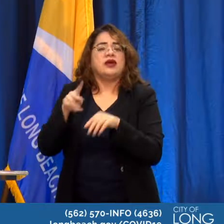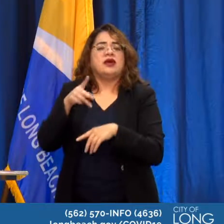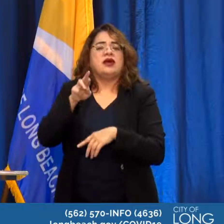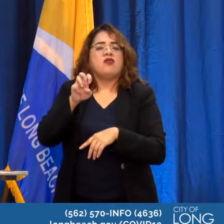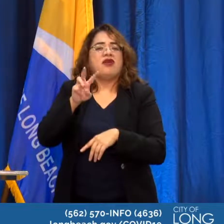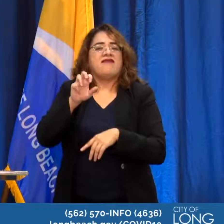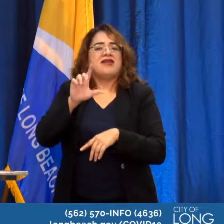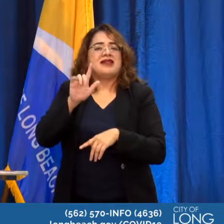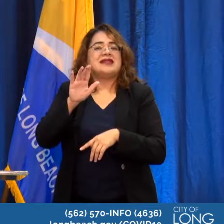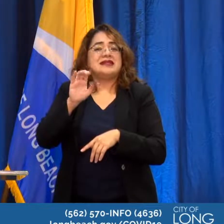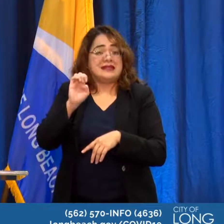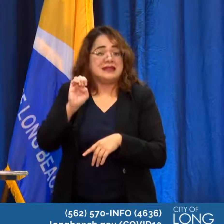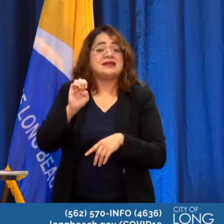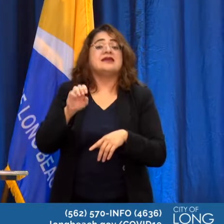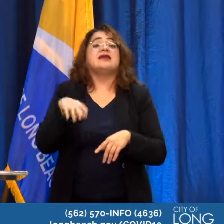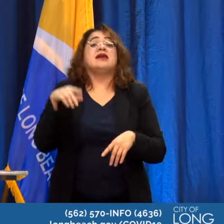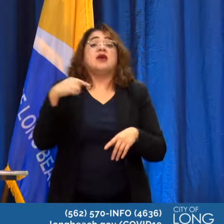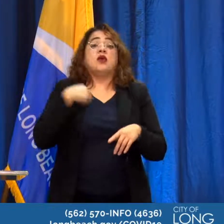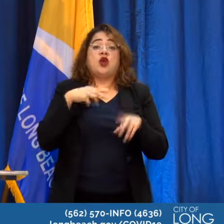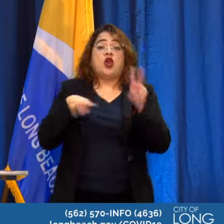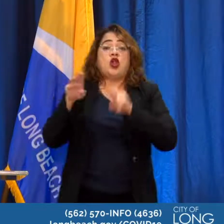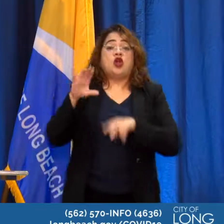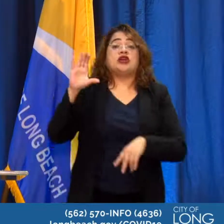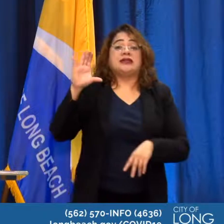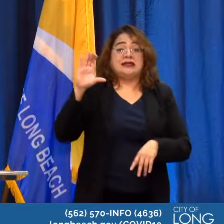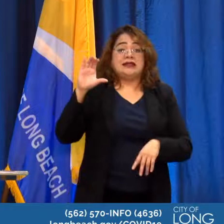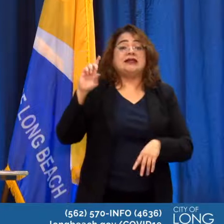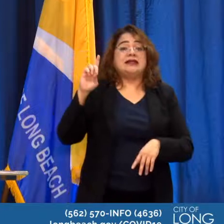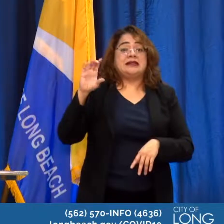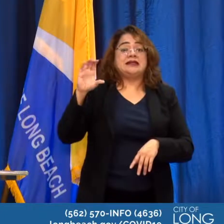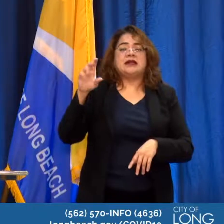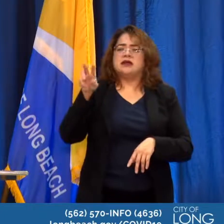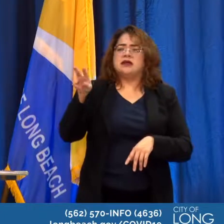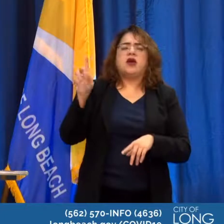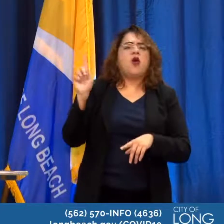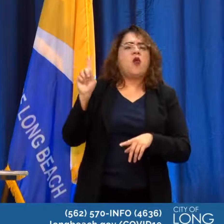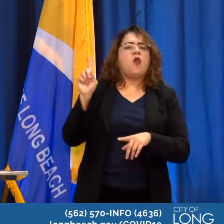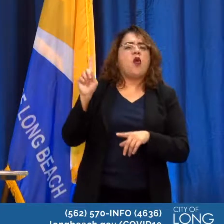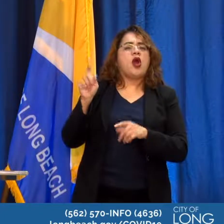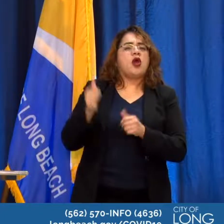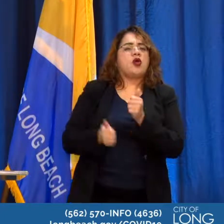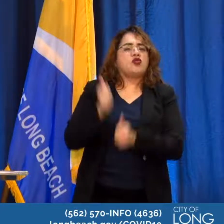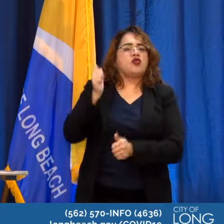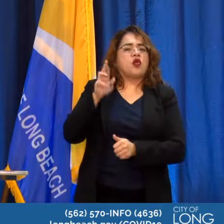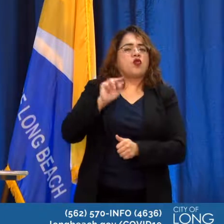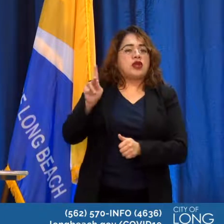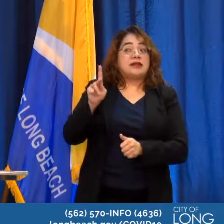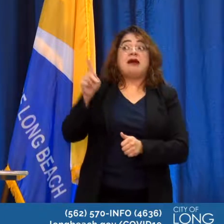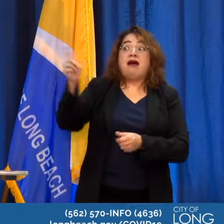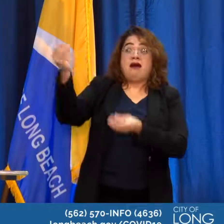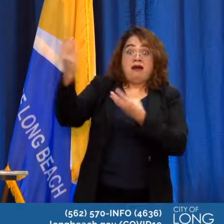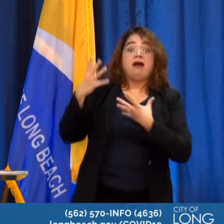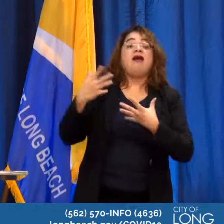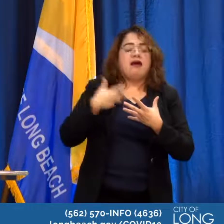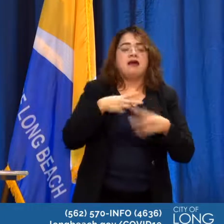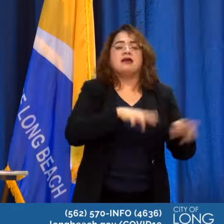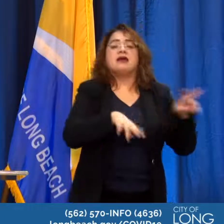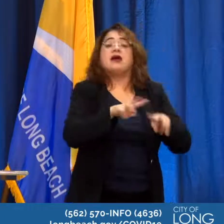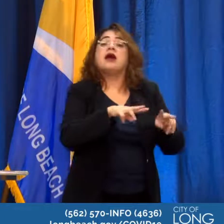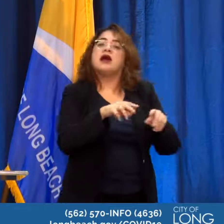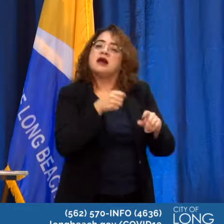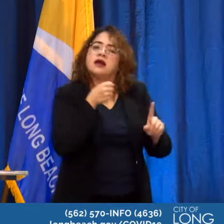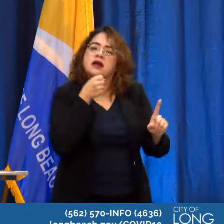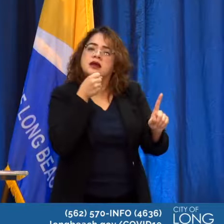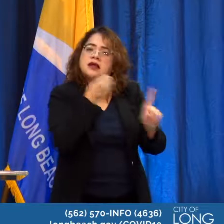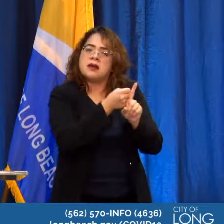pulling from CDC and many other sources to understand where the greatest risk will be. No decision to impact a business is easy.